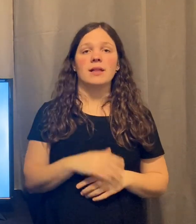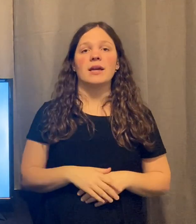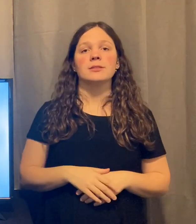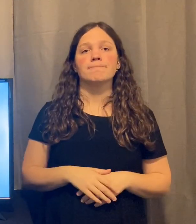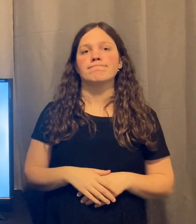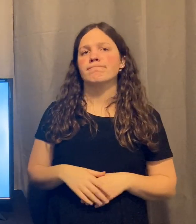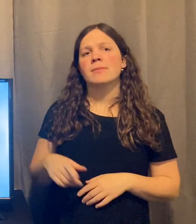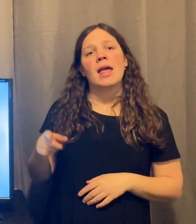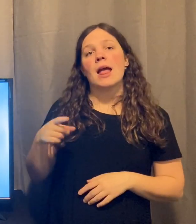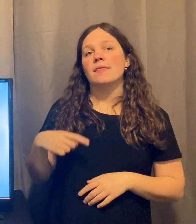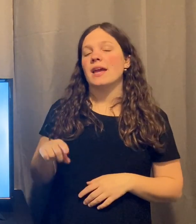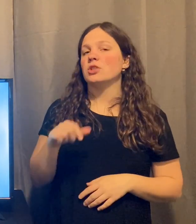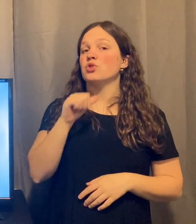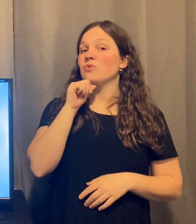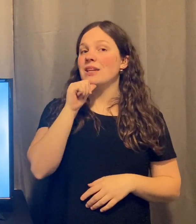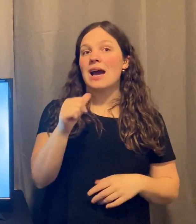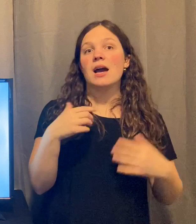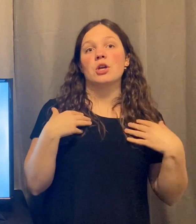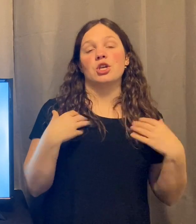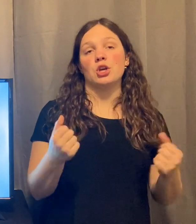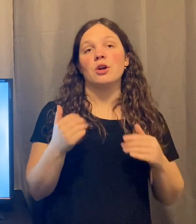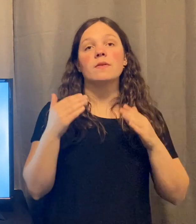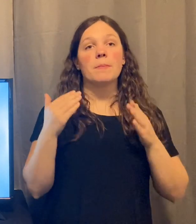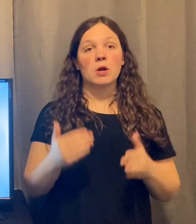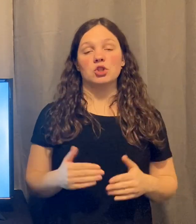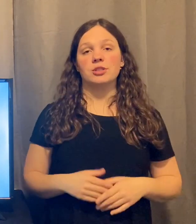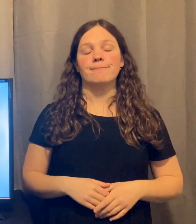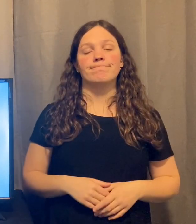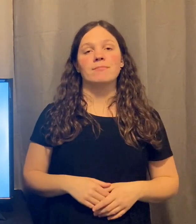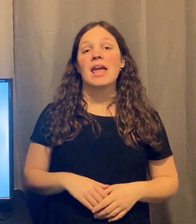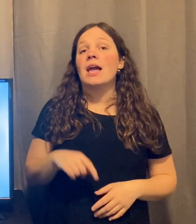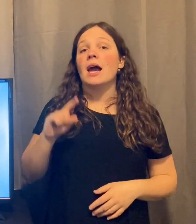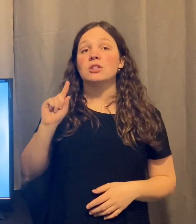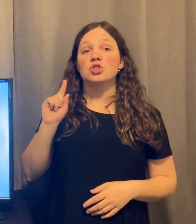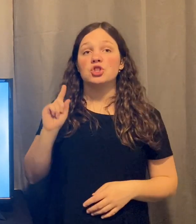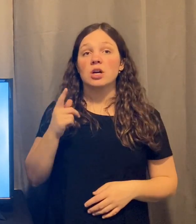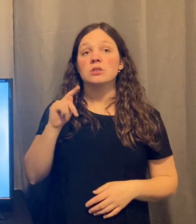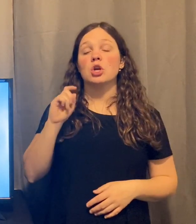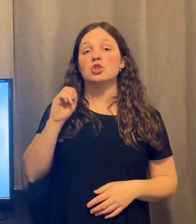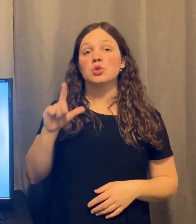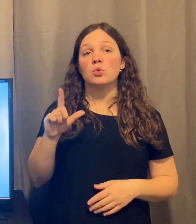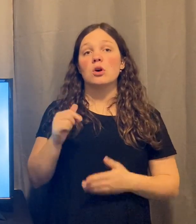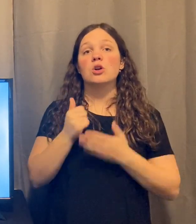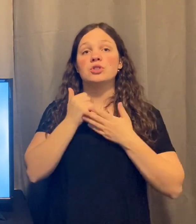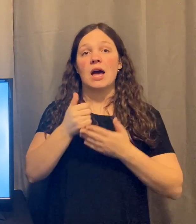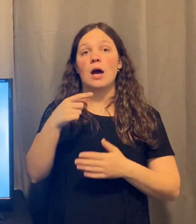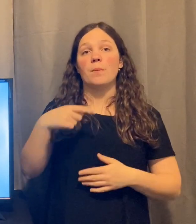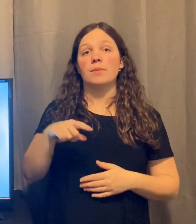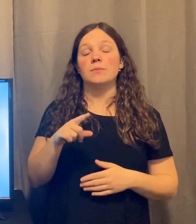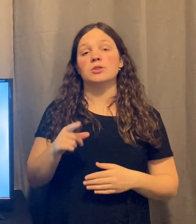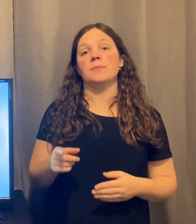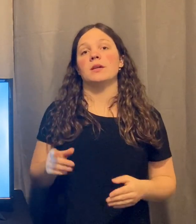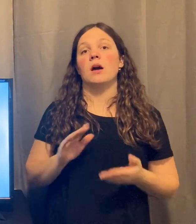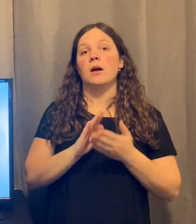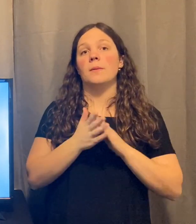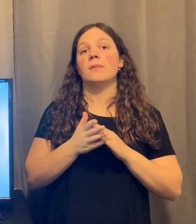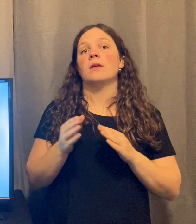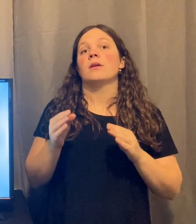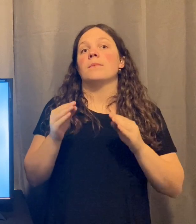implants. They do not hear the person. It's just a tool to help them to become